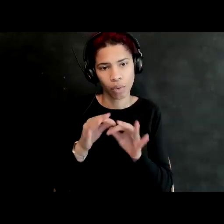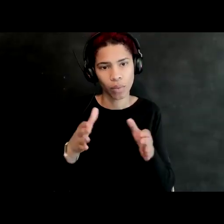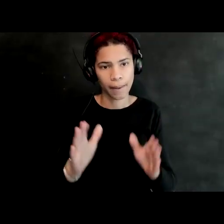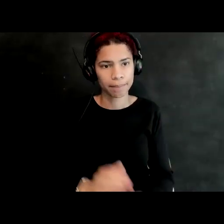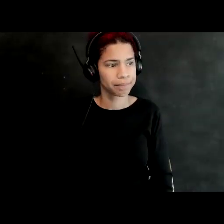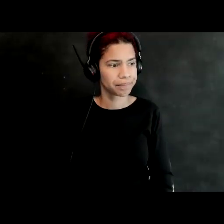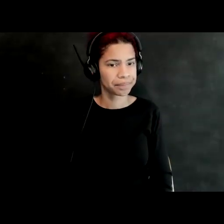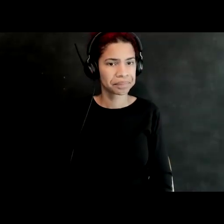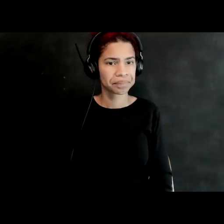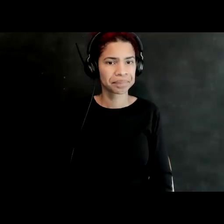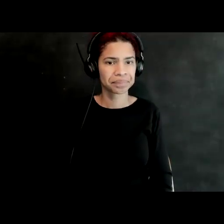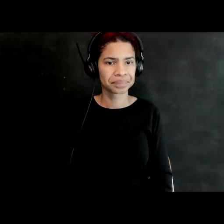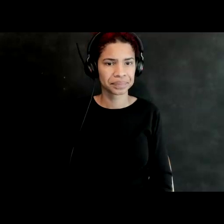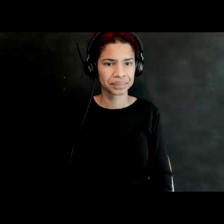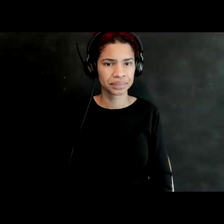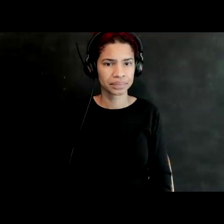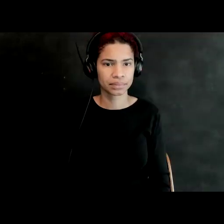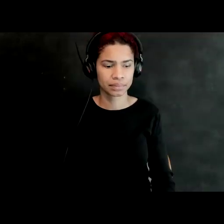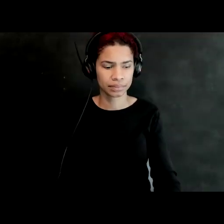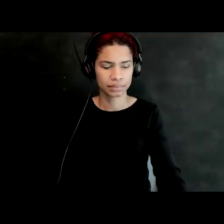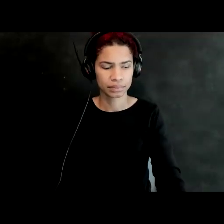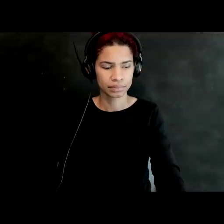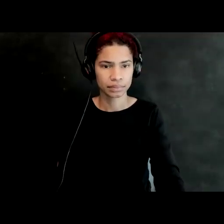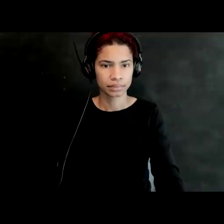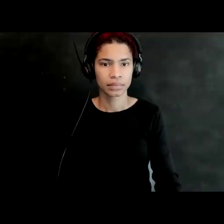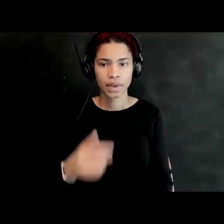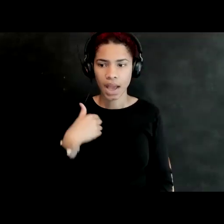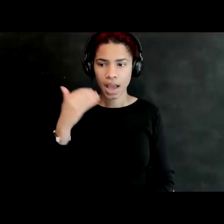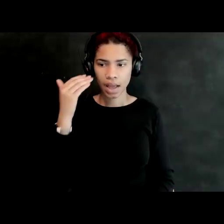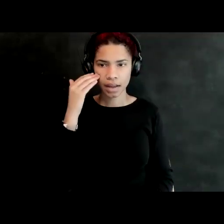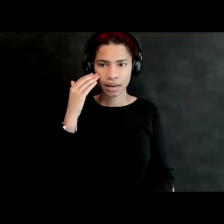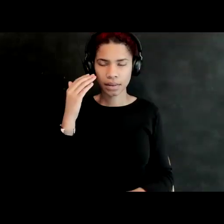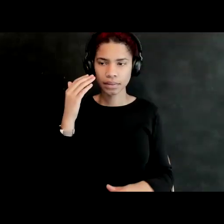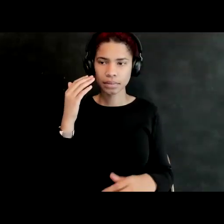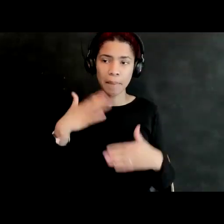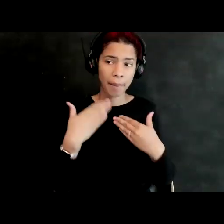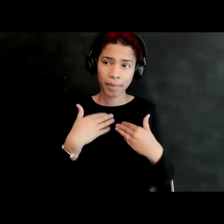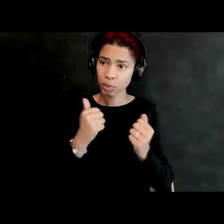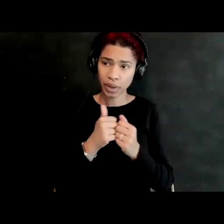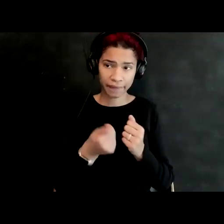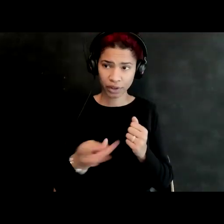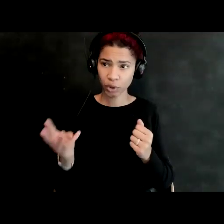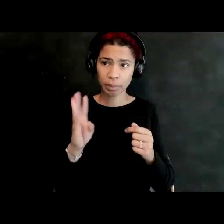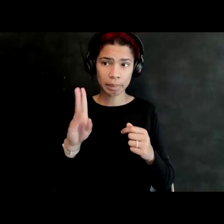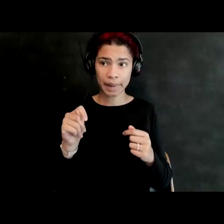Just a couple folks. Now, if I get more than a couple, that's spectacular, but happy with a couple.